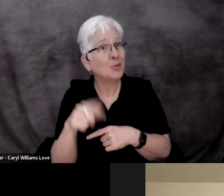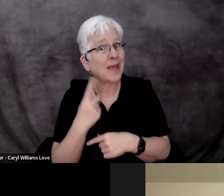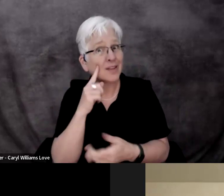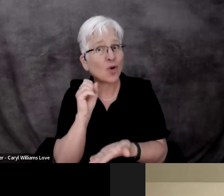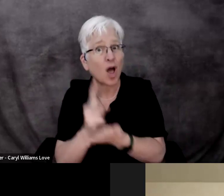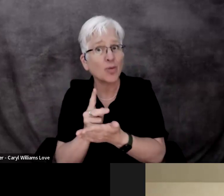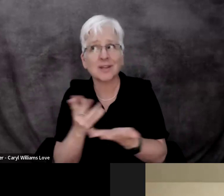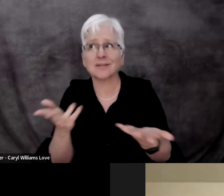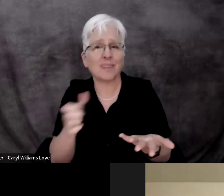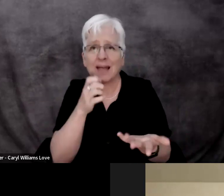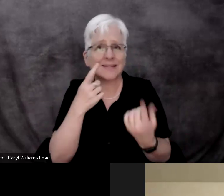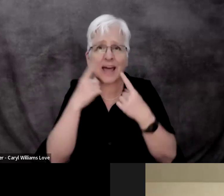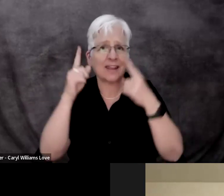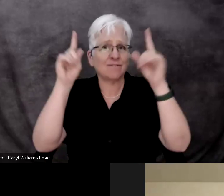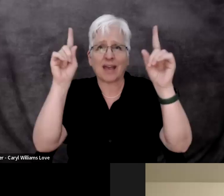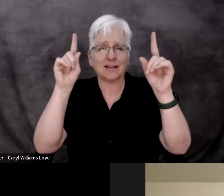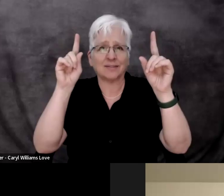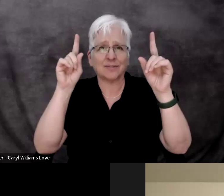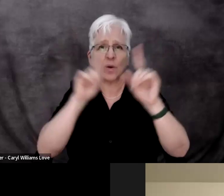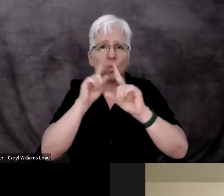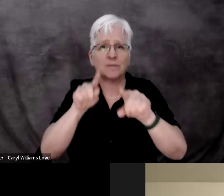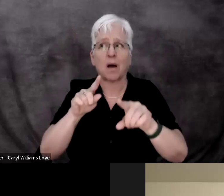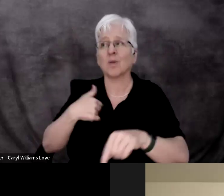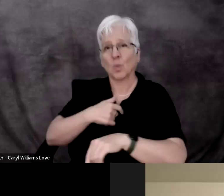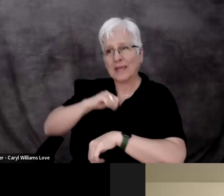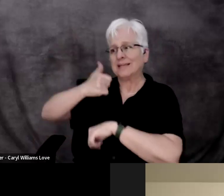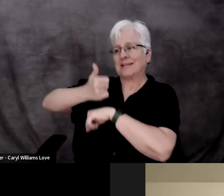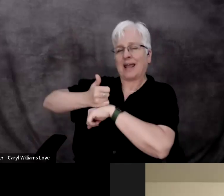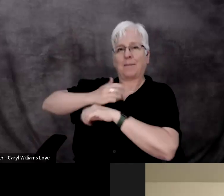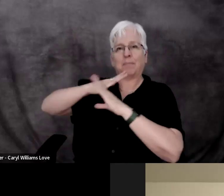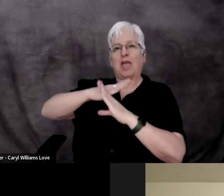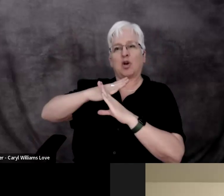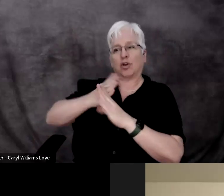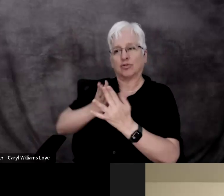know, so we put these barriers in place through committees and through the